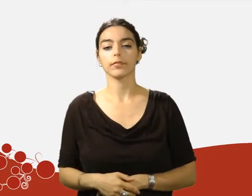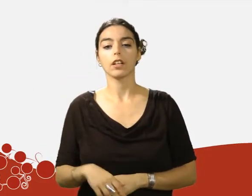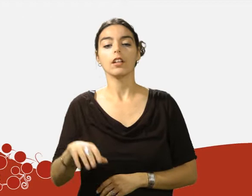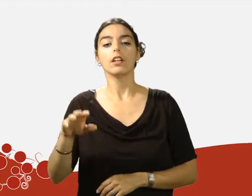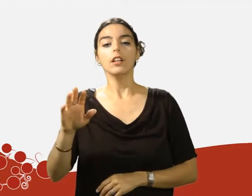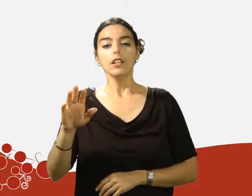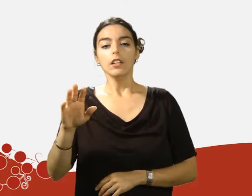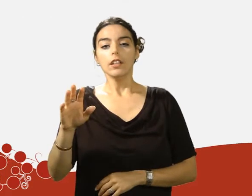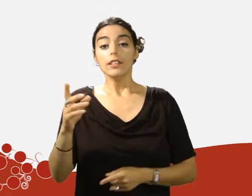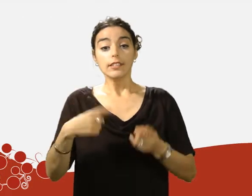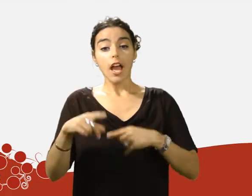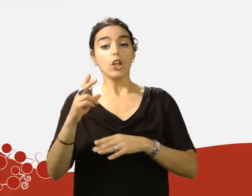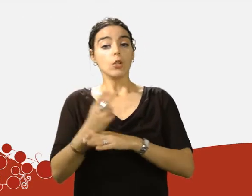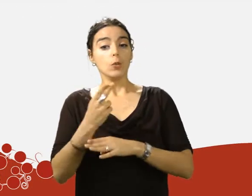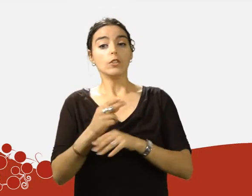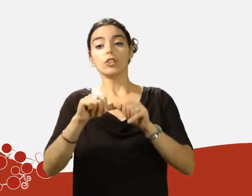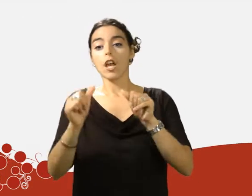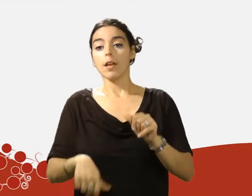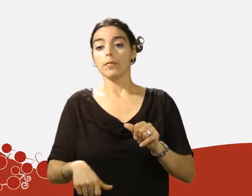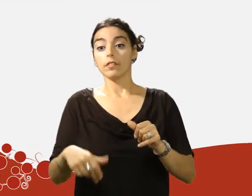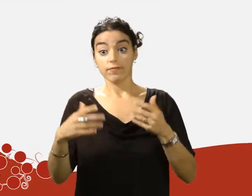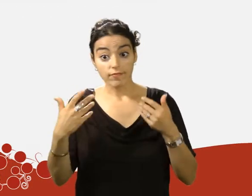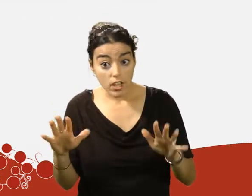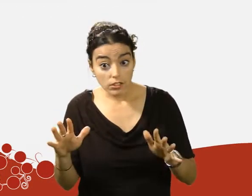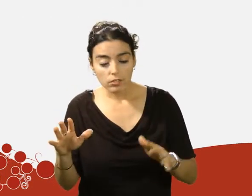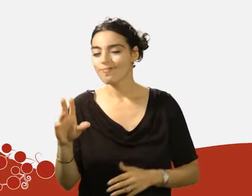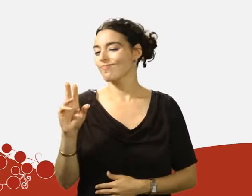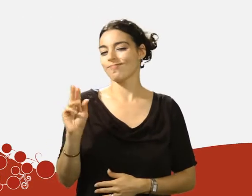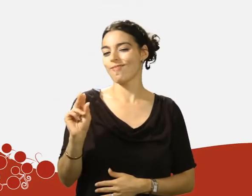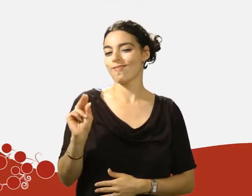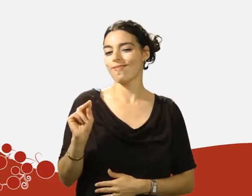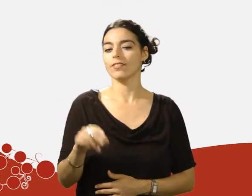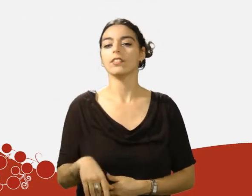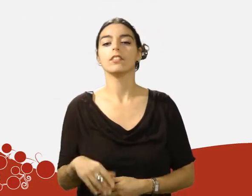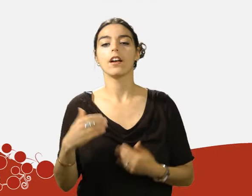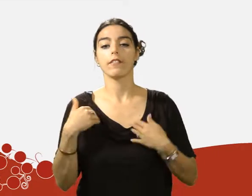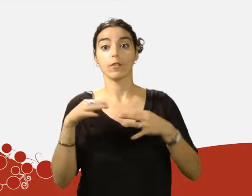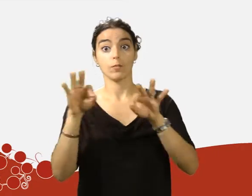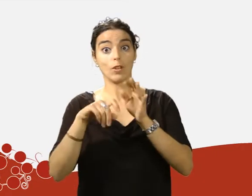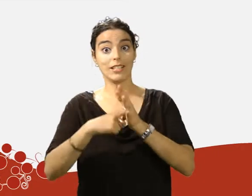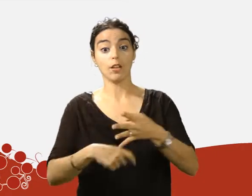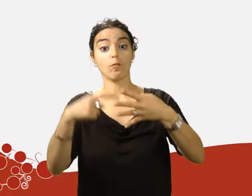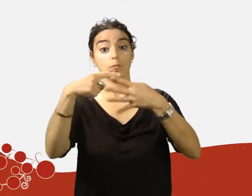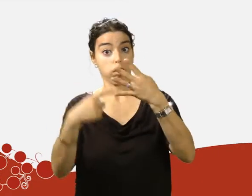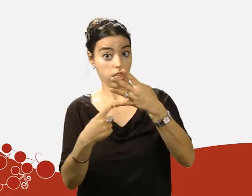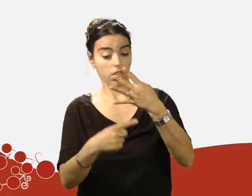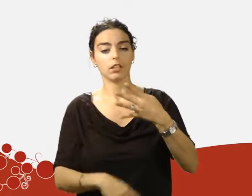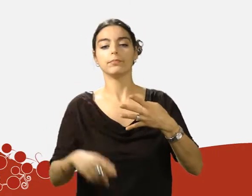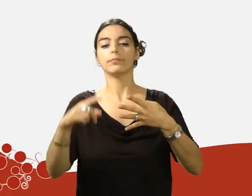ASL. Of course, a hand shape on its own cannot create a sign. Signs are created using 4